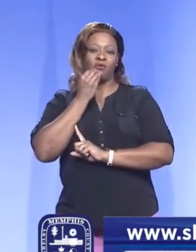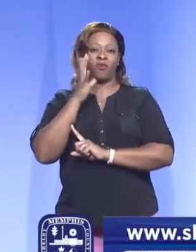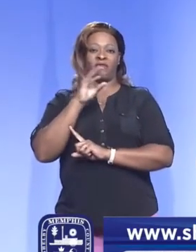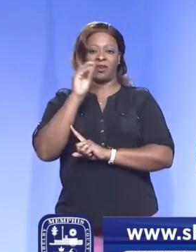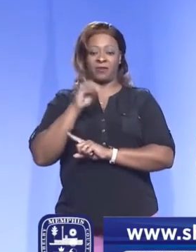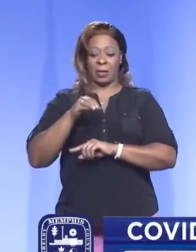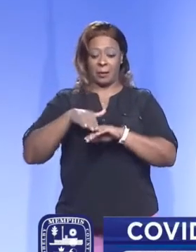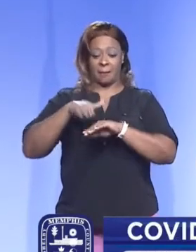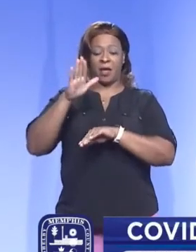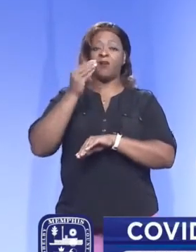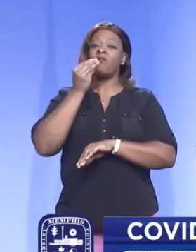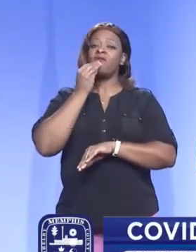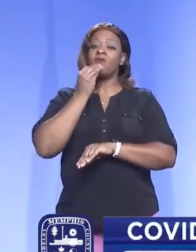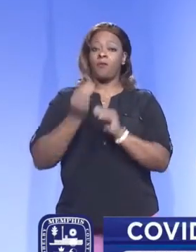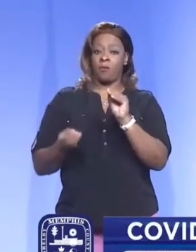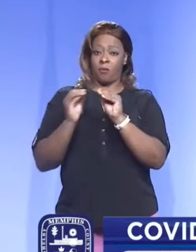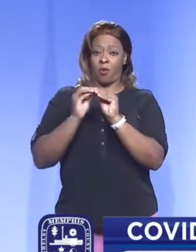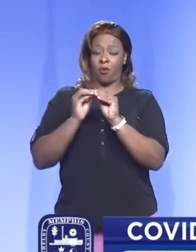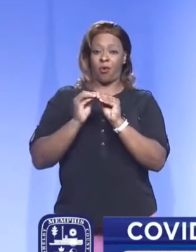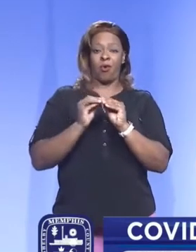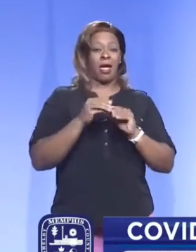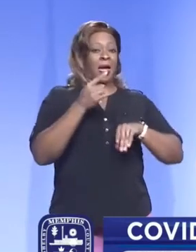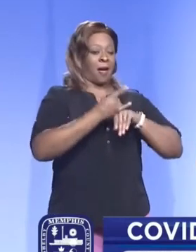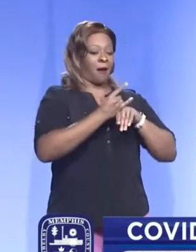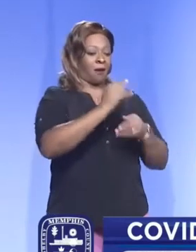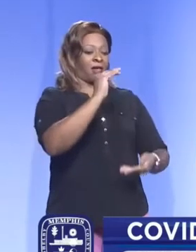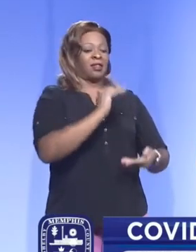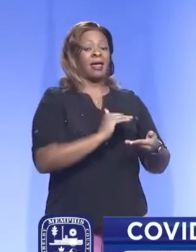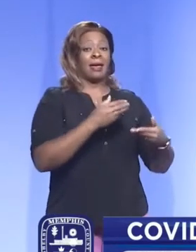50% food versus alcohol.